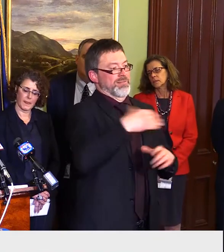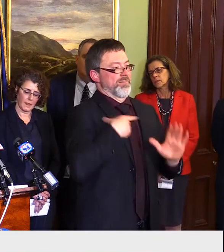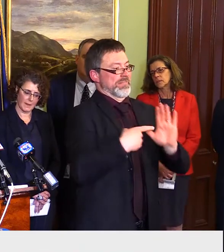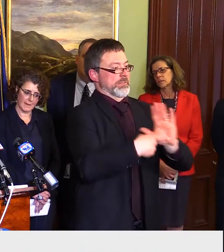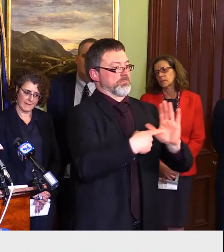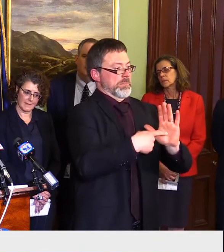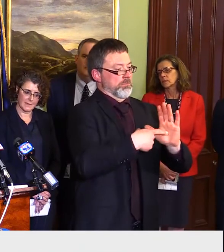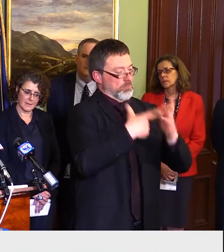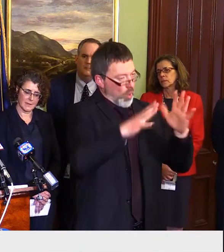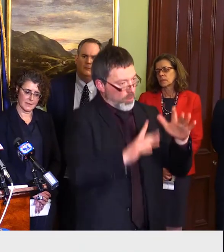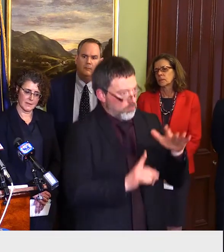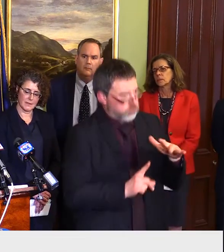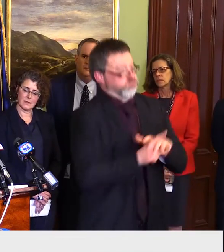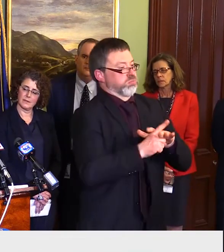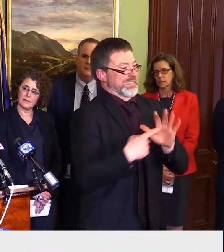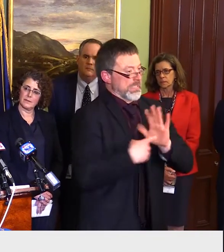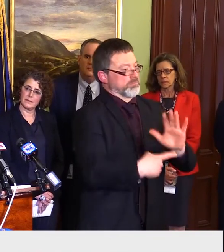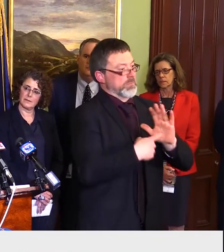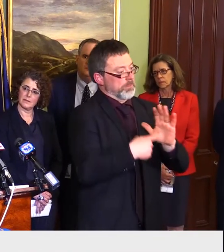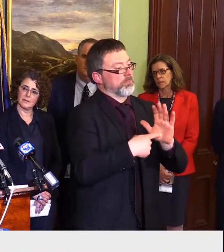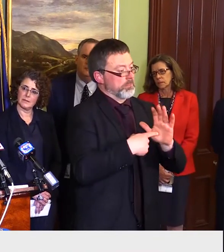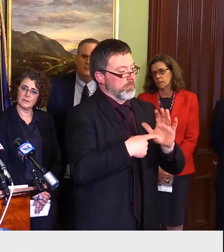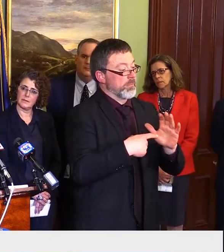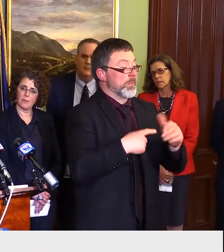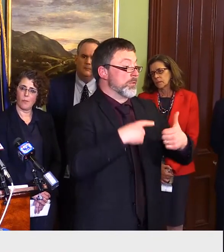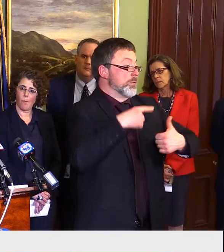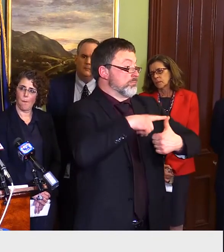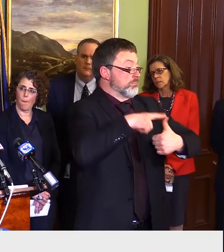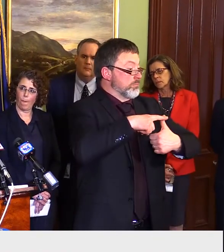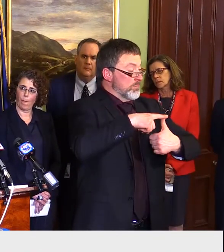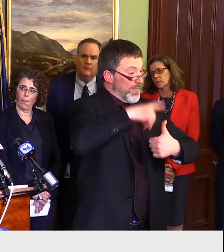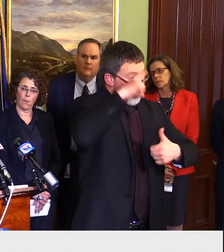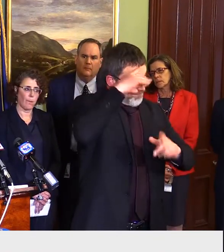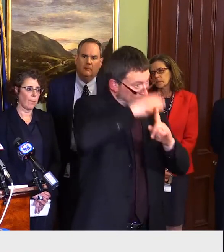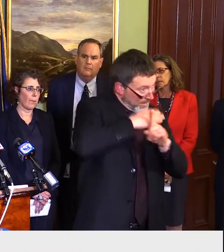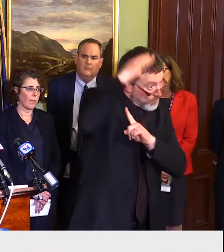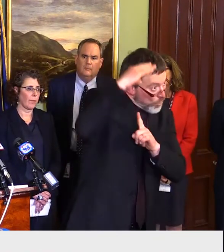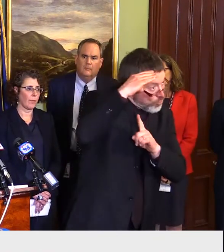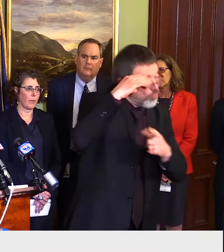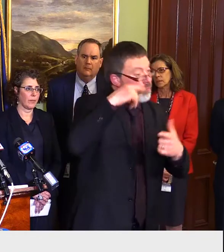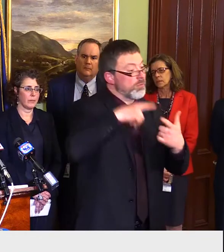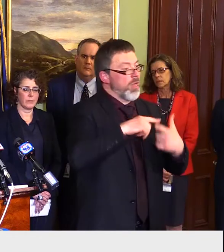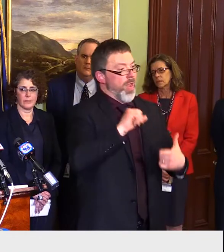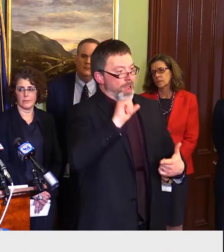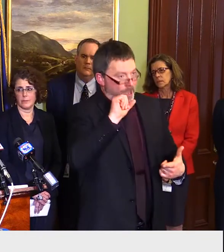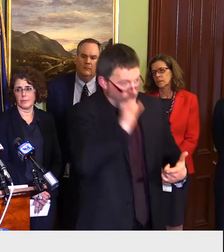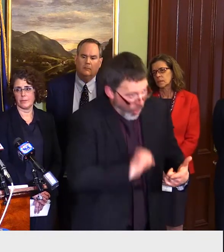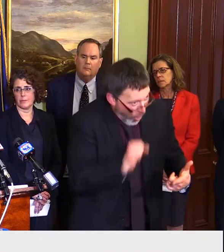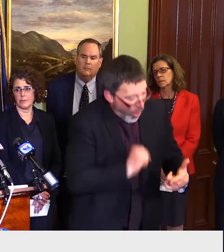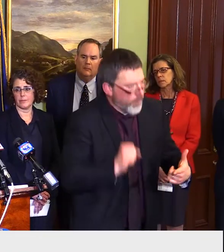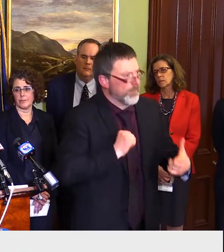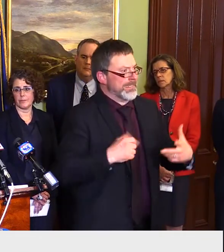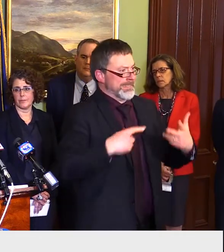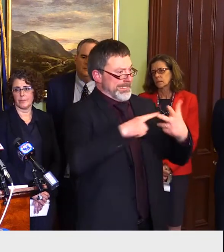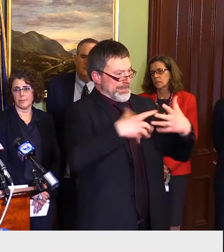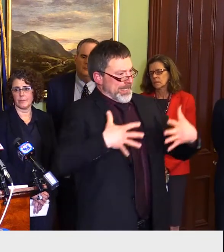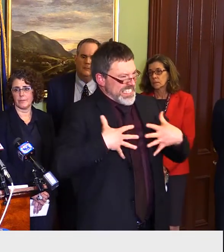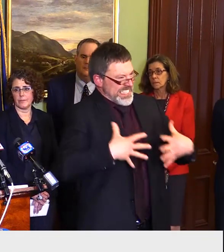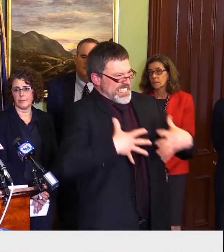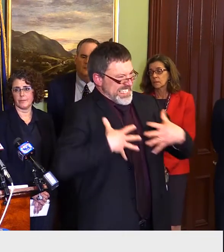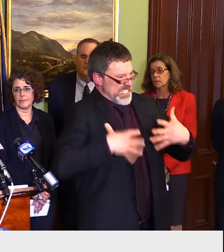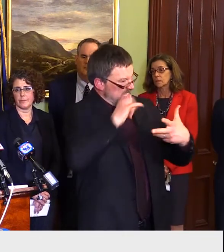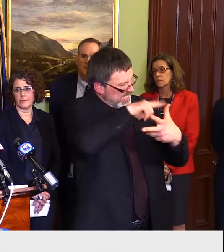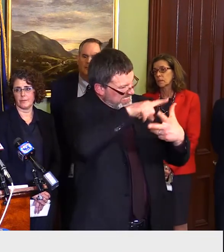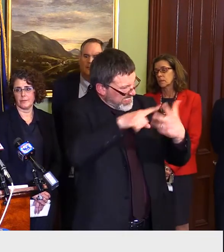the extent, have done broad-based widespread testing, and we're not doing that. And I would make the we as a